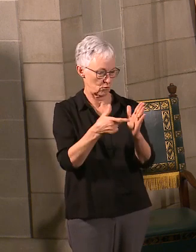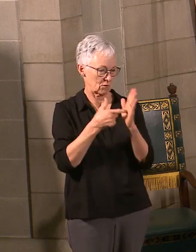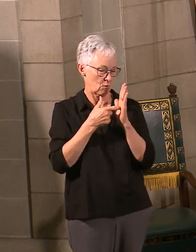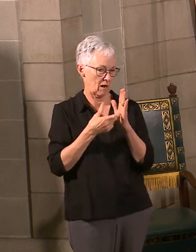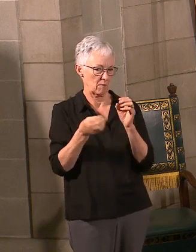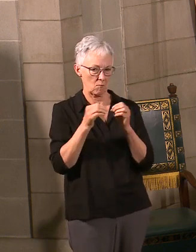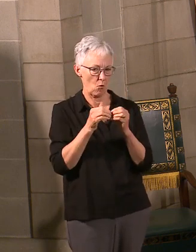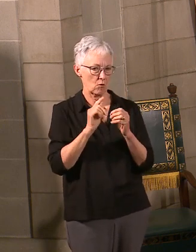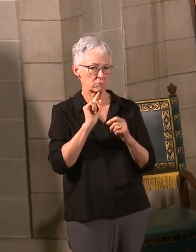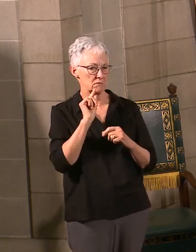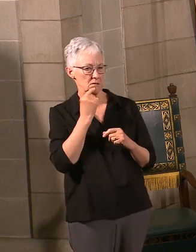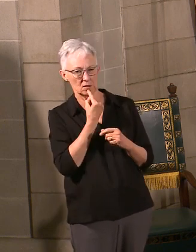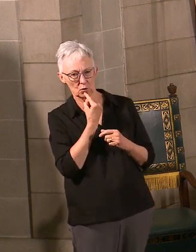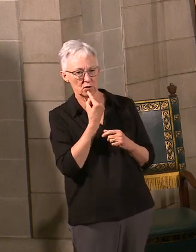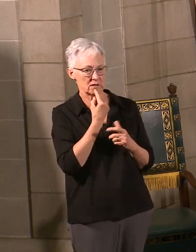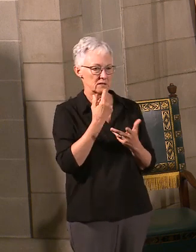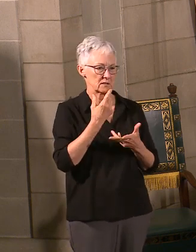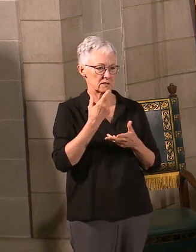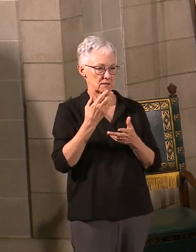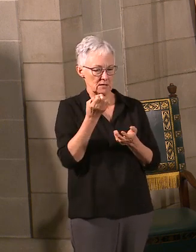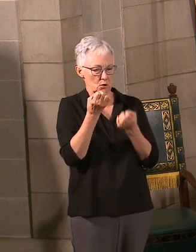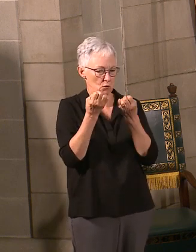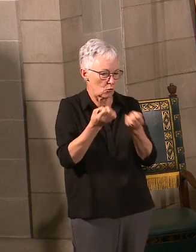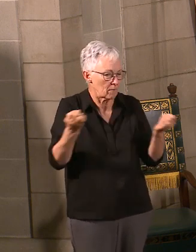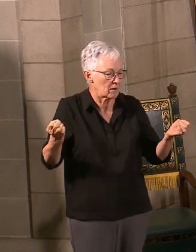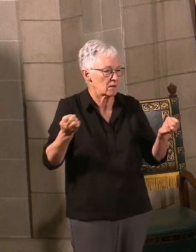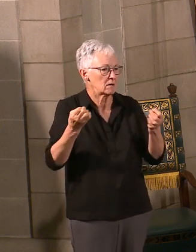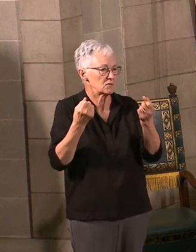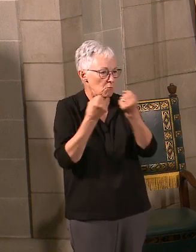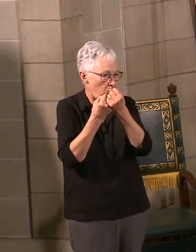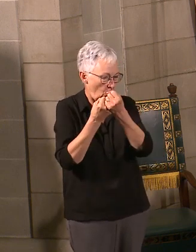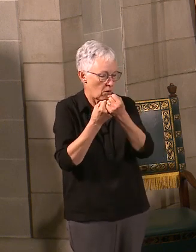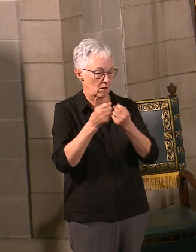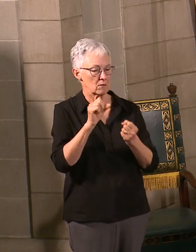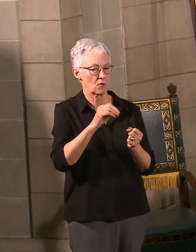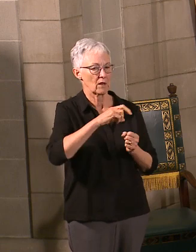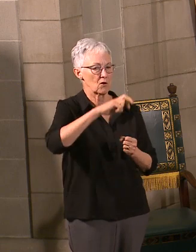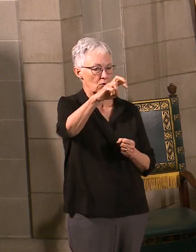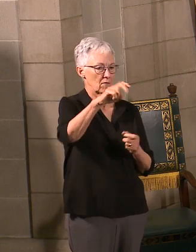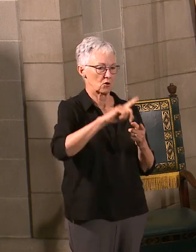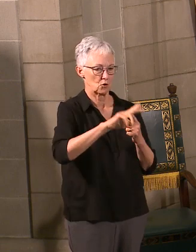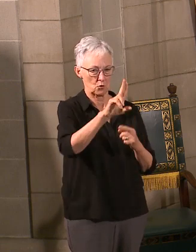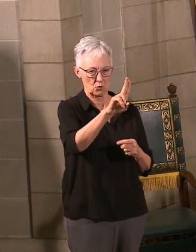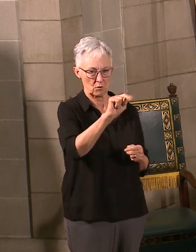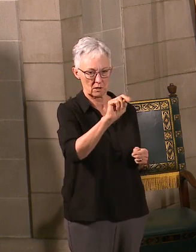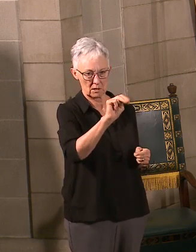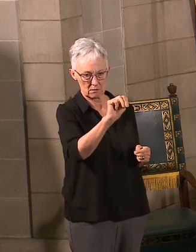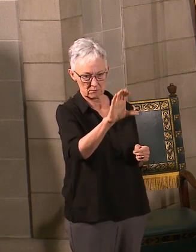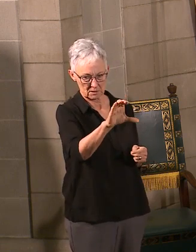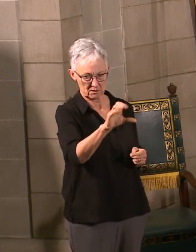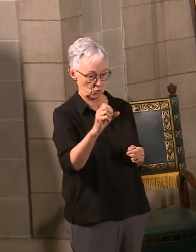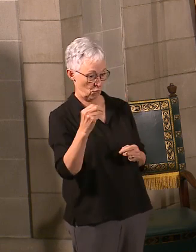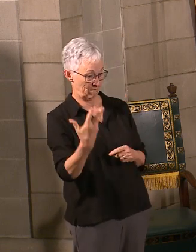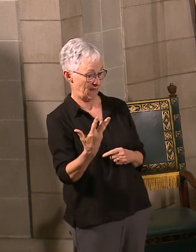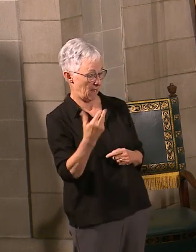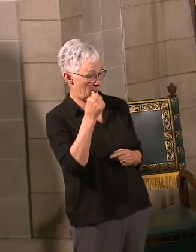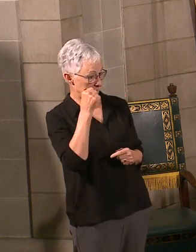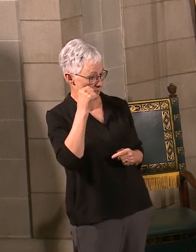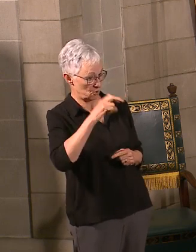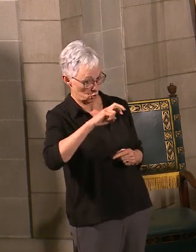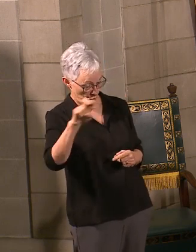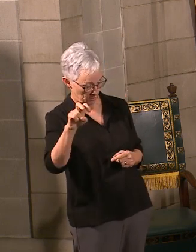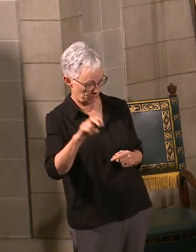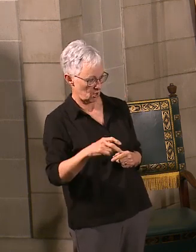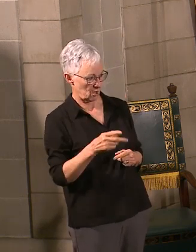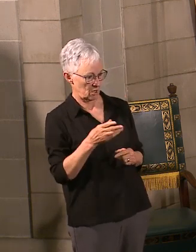other hospitals that could provide care to those patients. So there are a number 5 transferred yesterday, 2 the day before. And again,